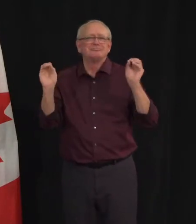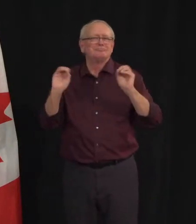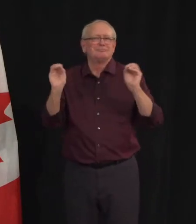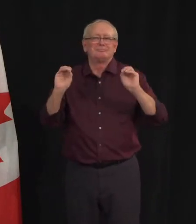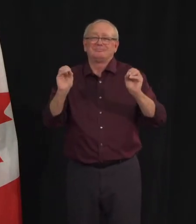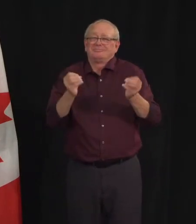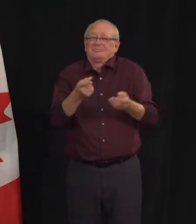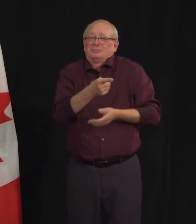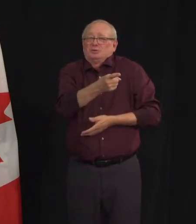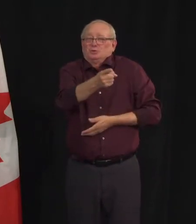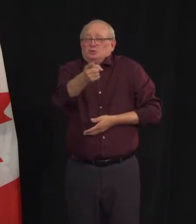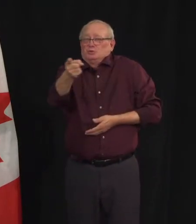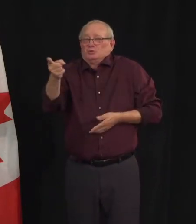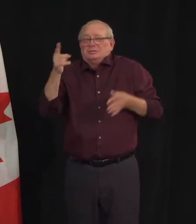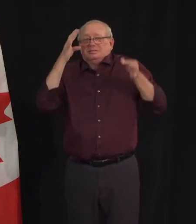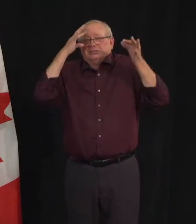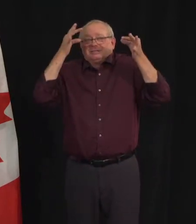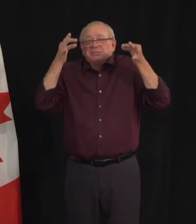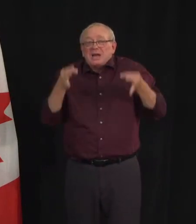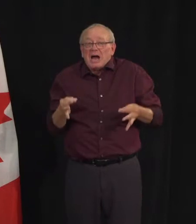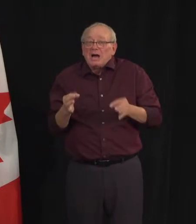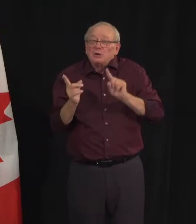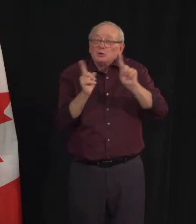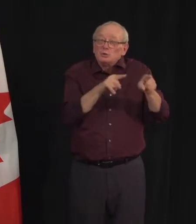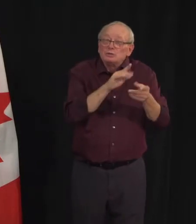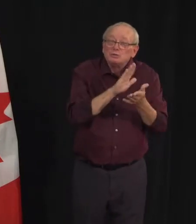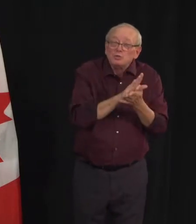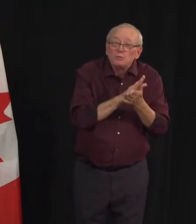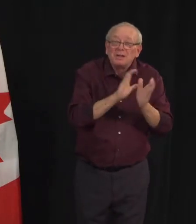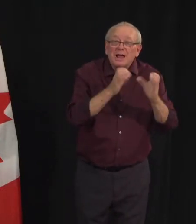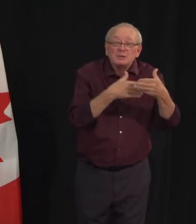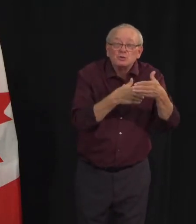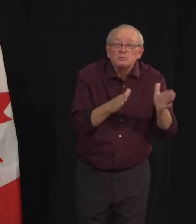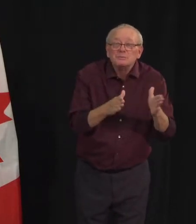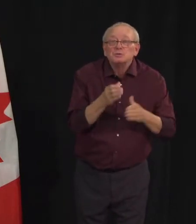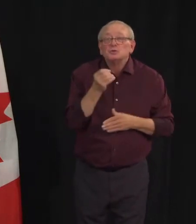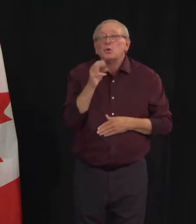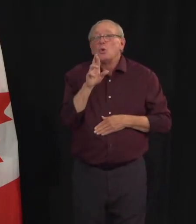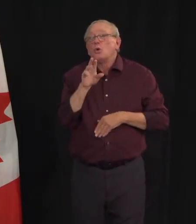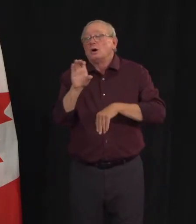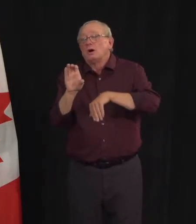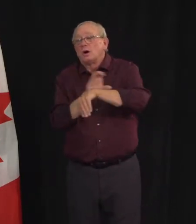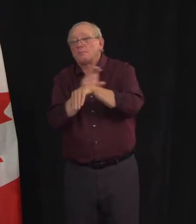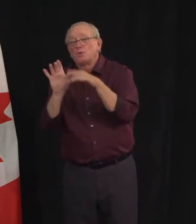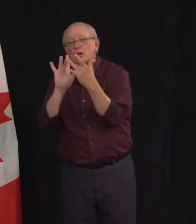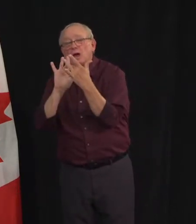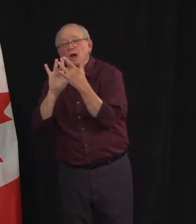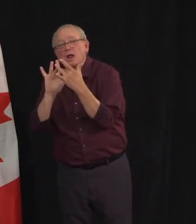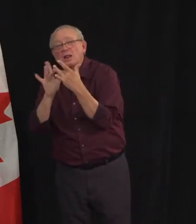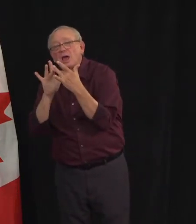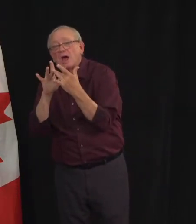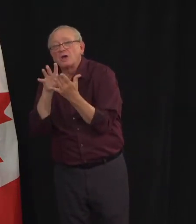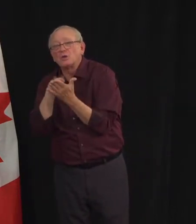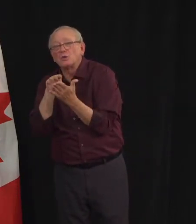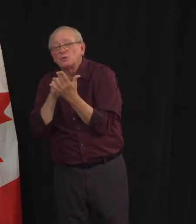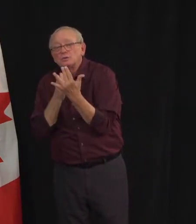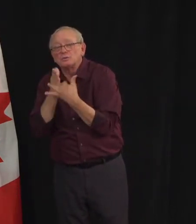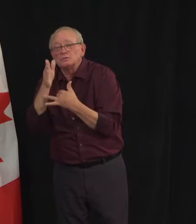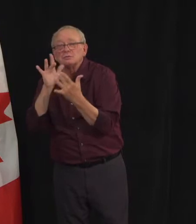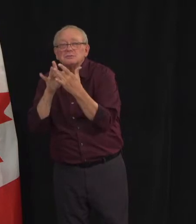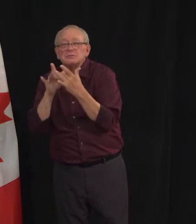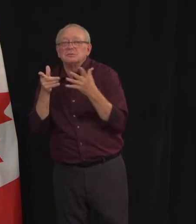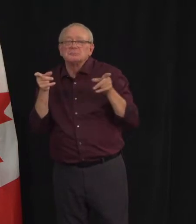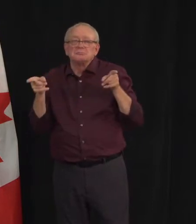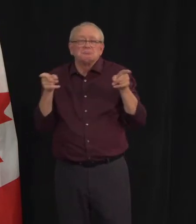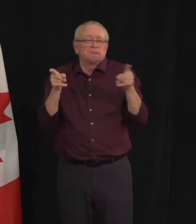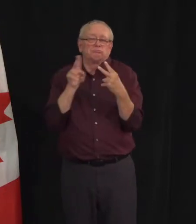or online learning. Each parent is uniquely positioned to make the best decision for their family, and school authorities have